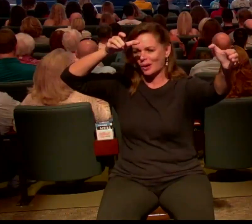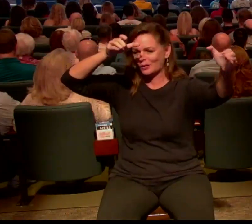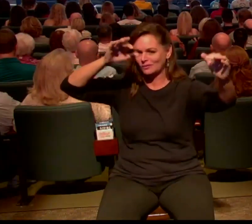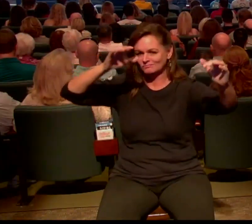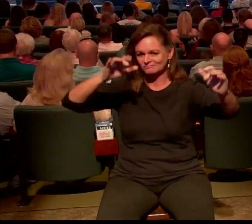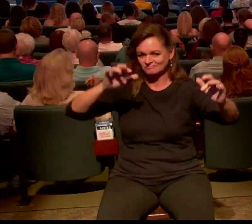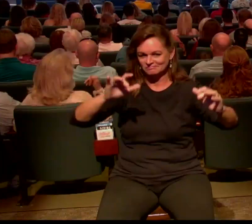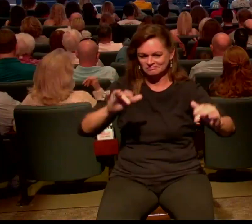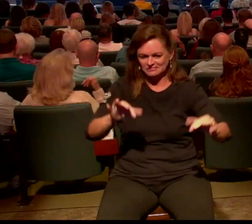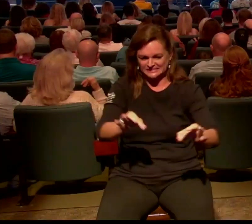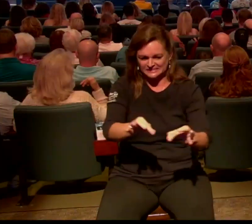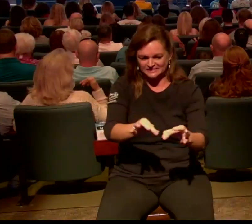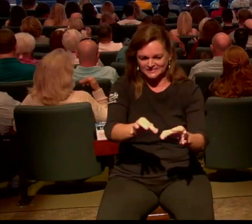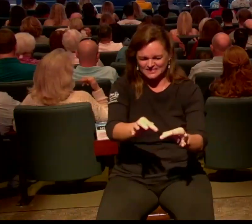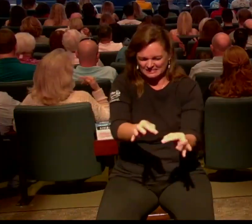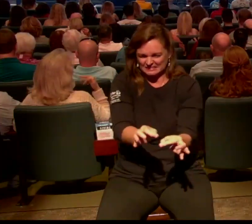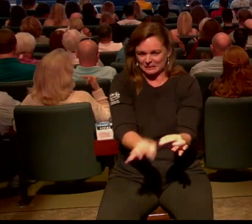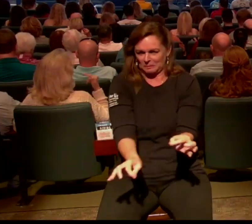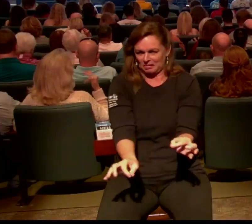so achievable